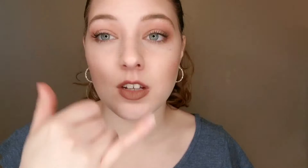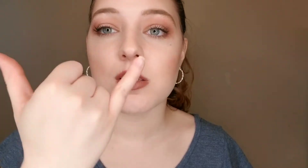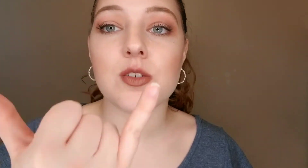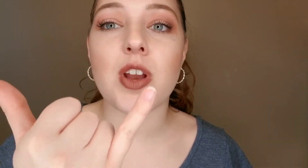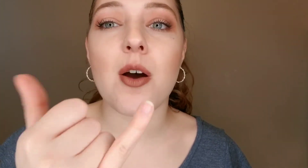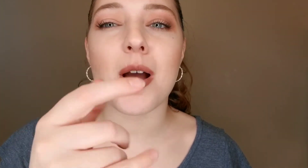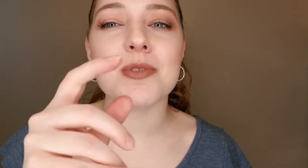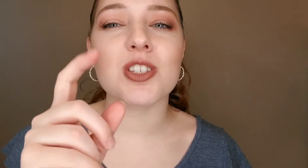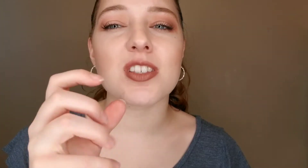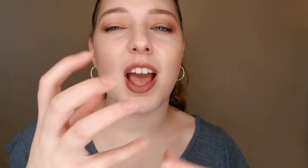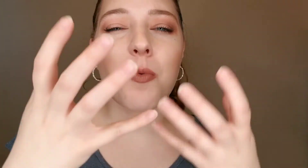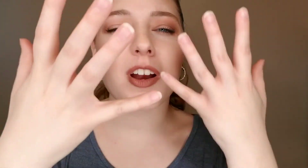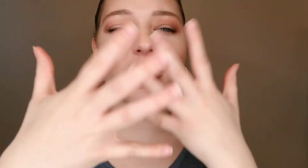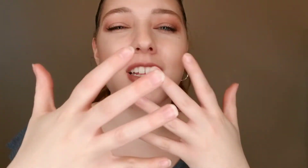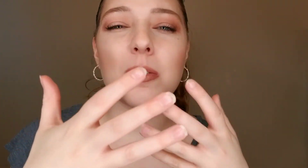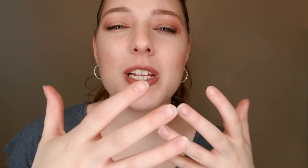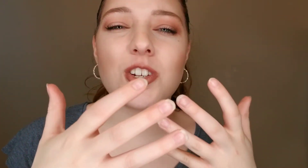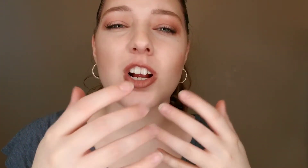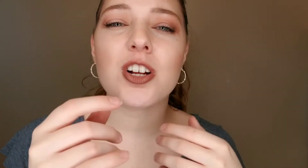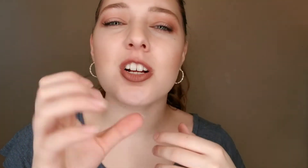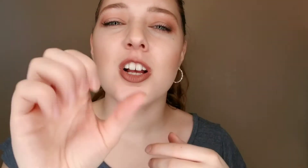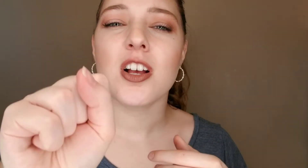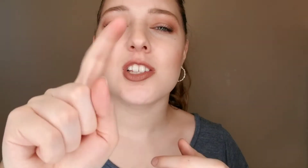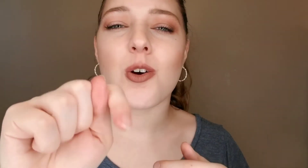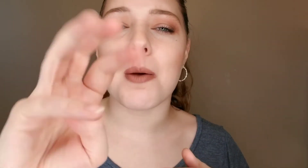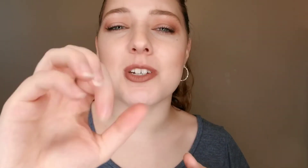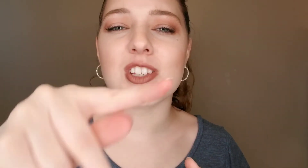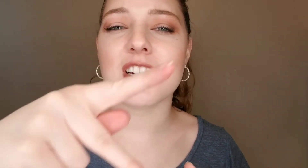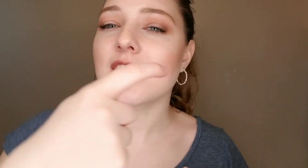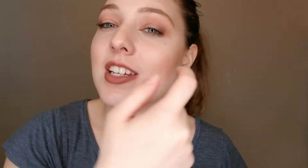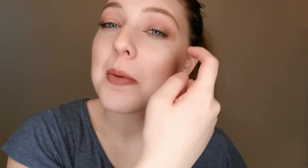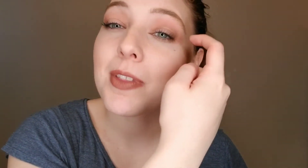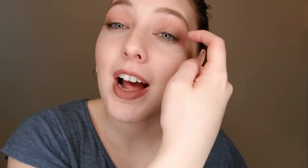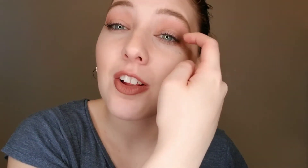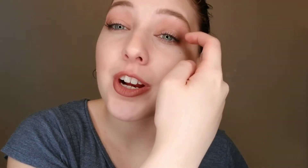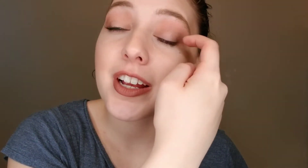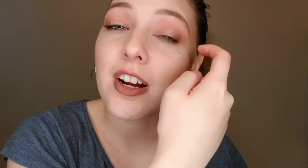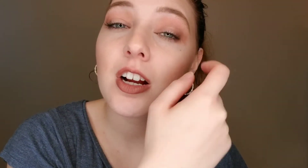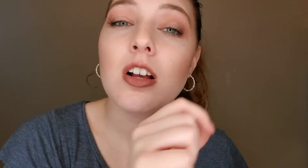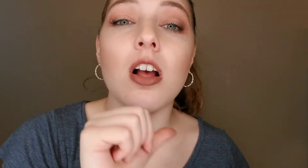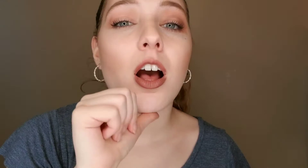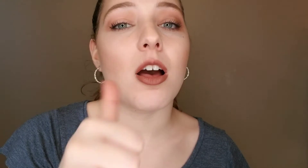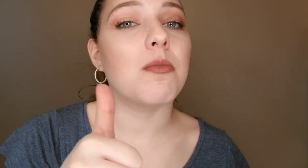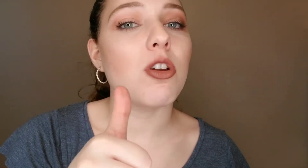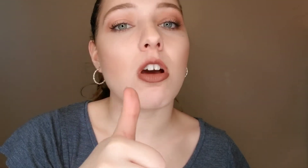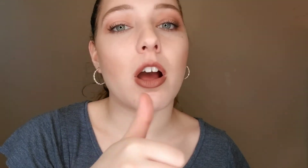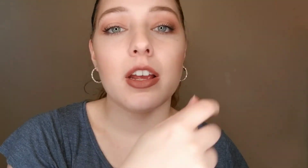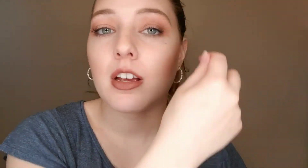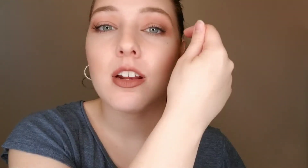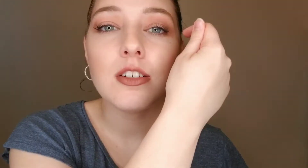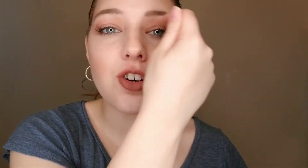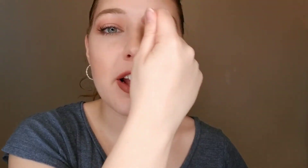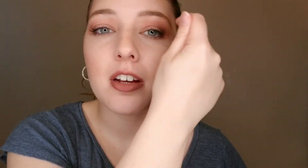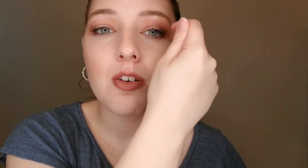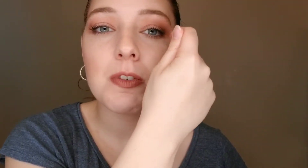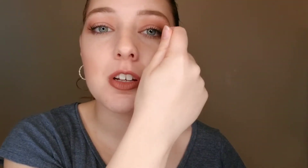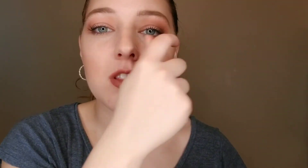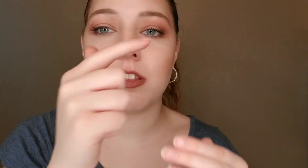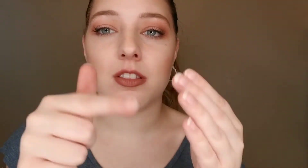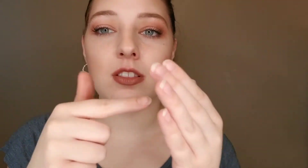So now I want it a little bit darker, so I'm just gonna stamp the color here. I'm not gonna drag it over